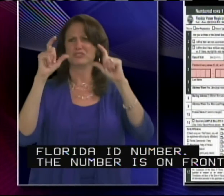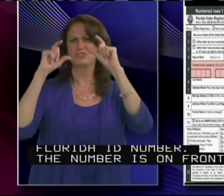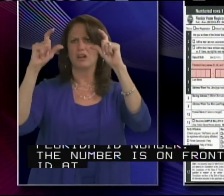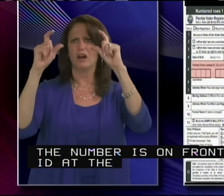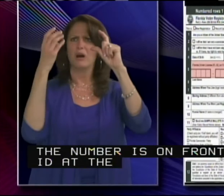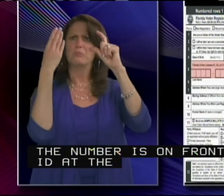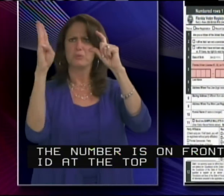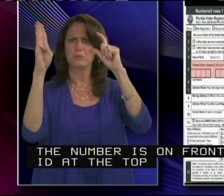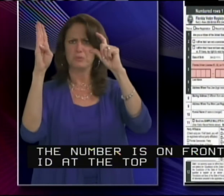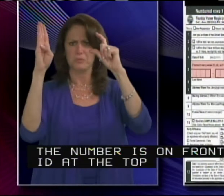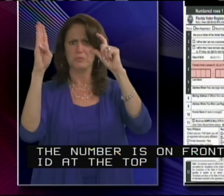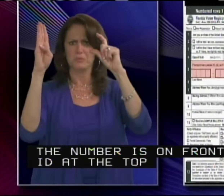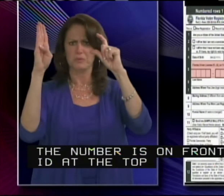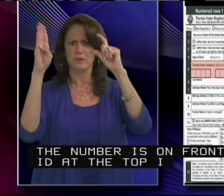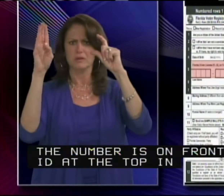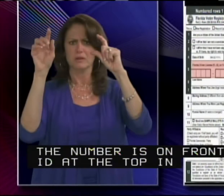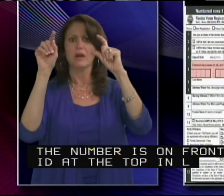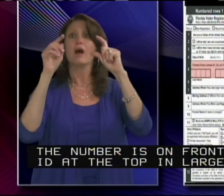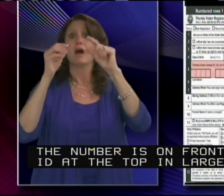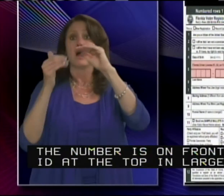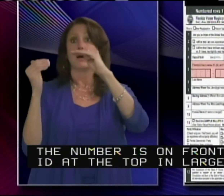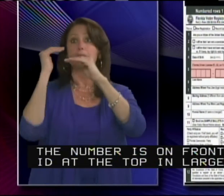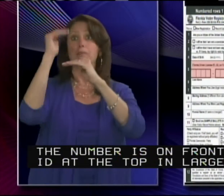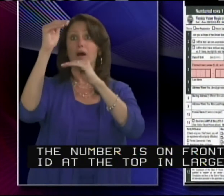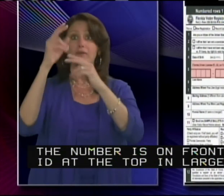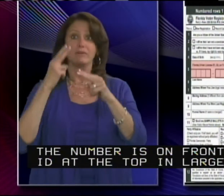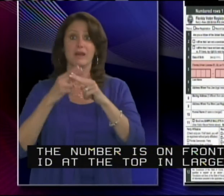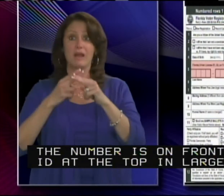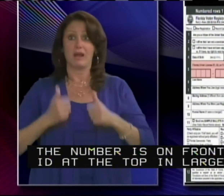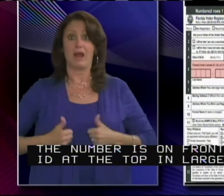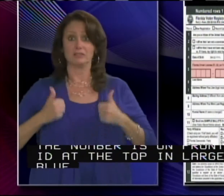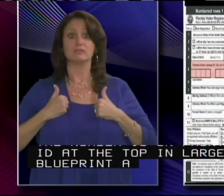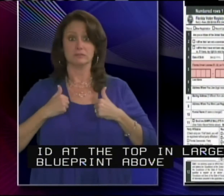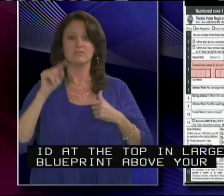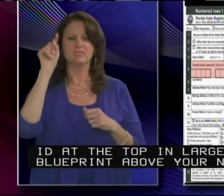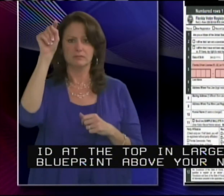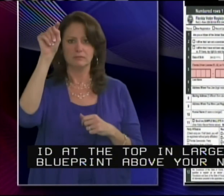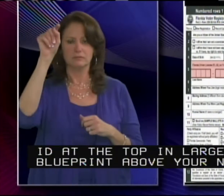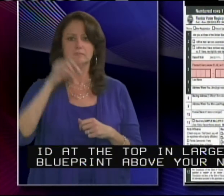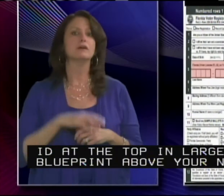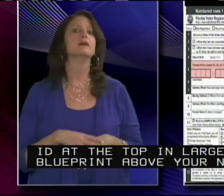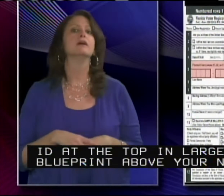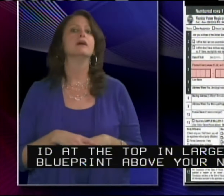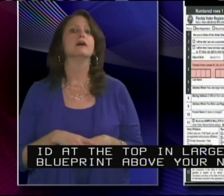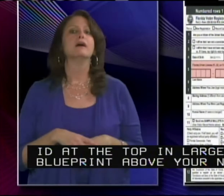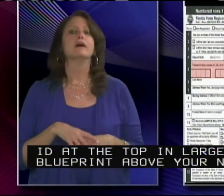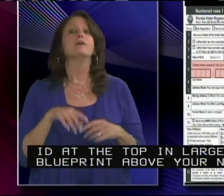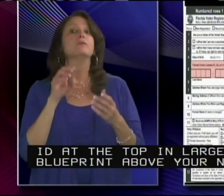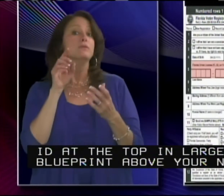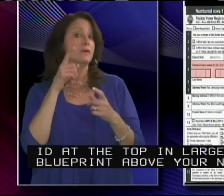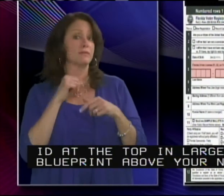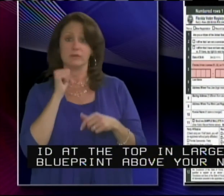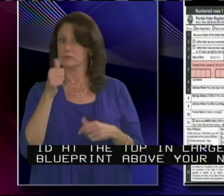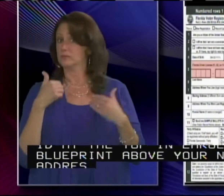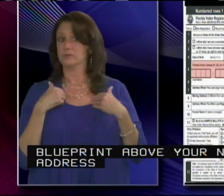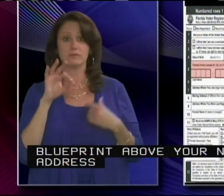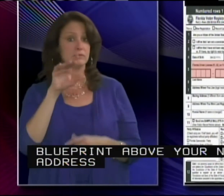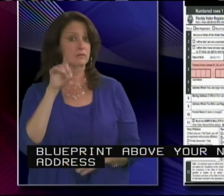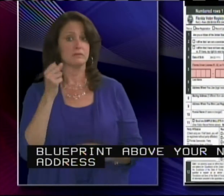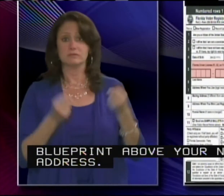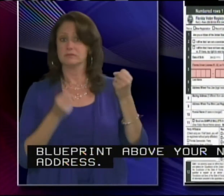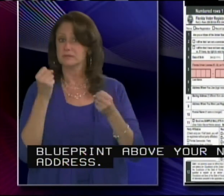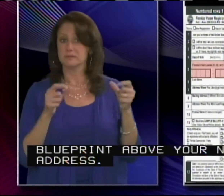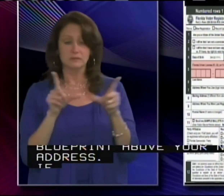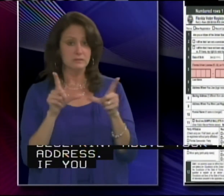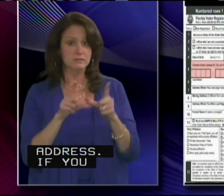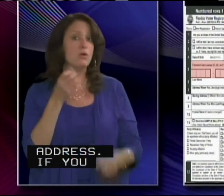bold blue print above your name and address. If you don't have a Florida